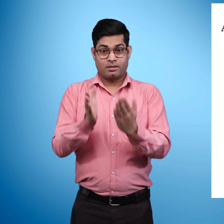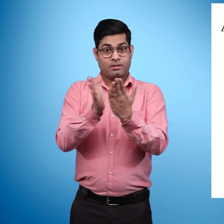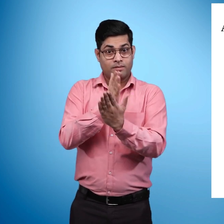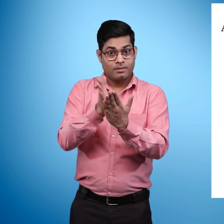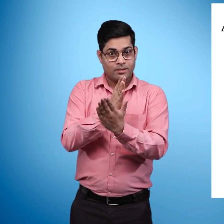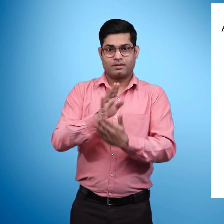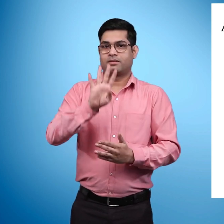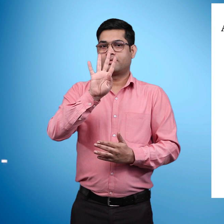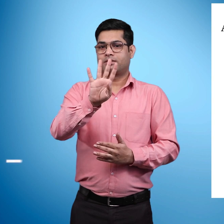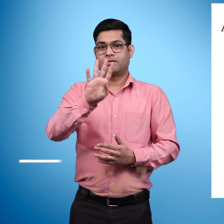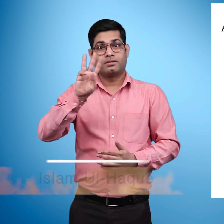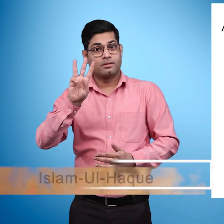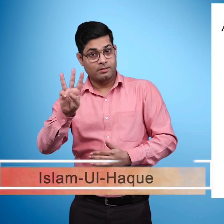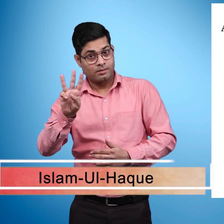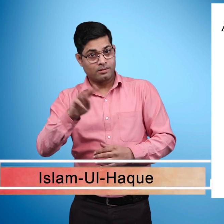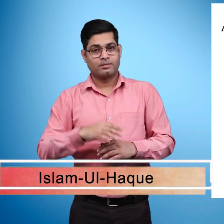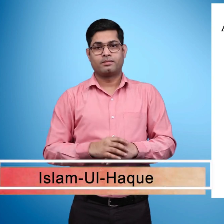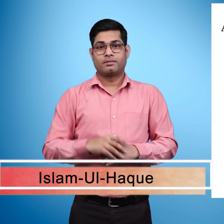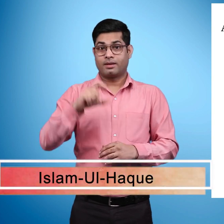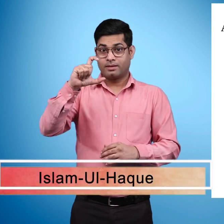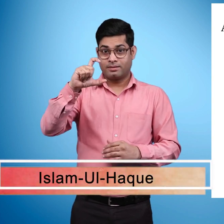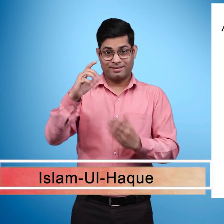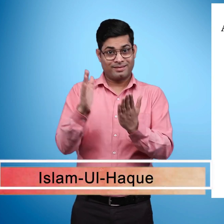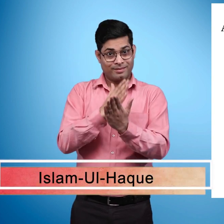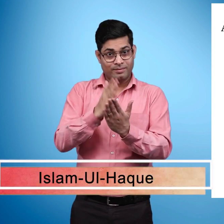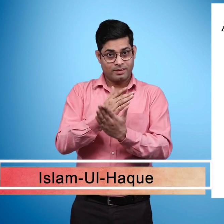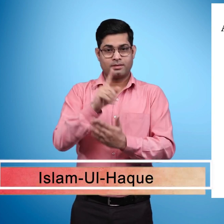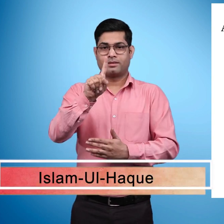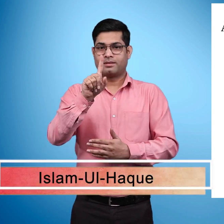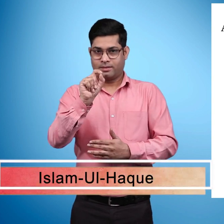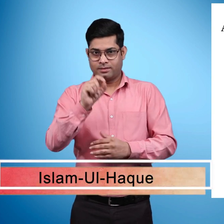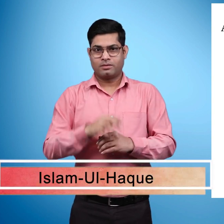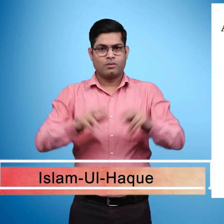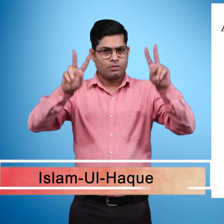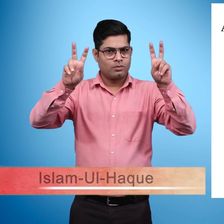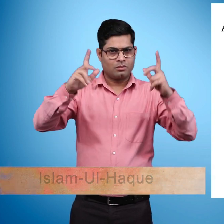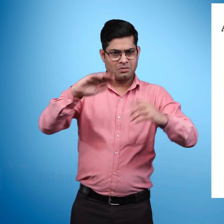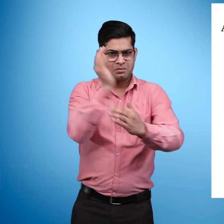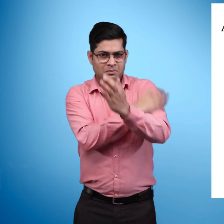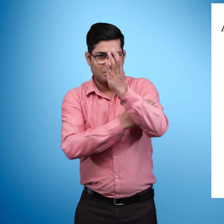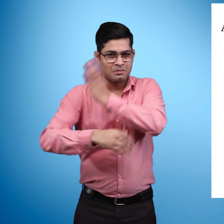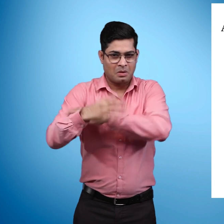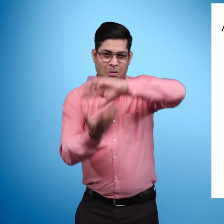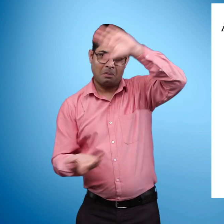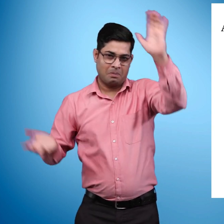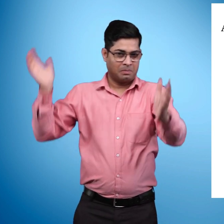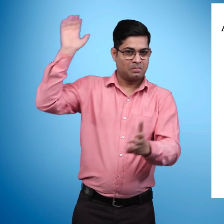6. Page number 43, lesson 10, A Strange Wrestling Match.